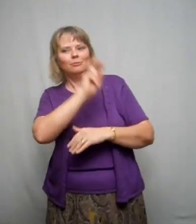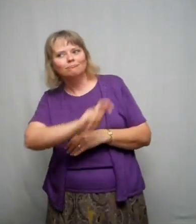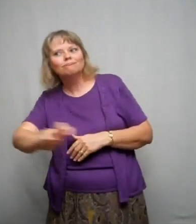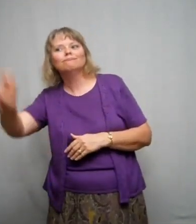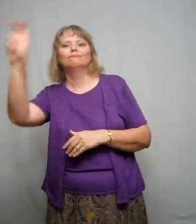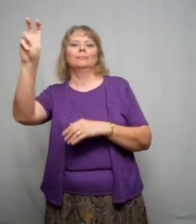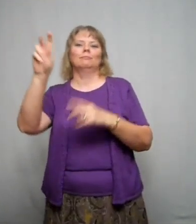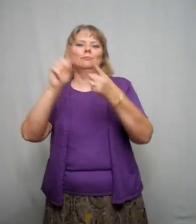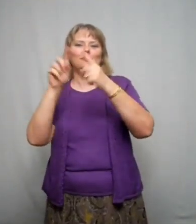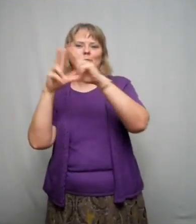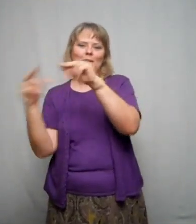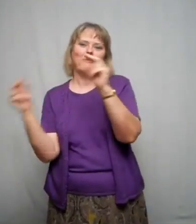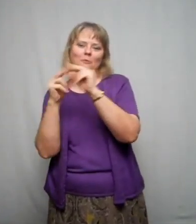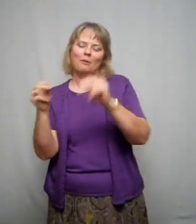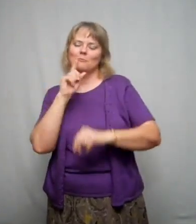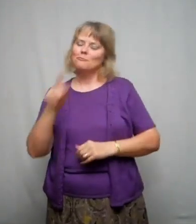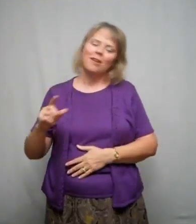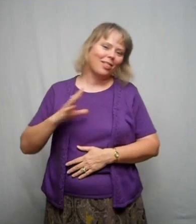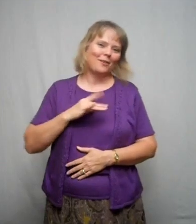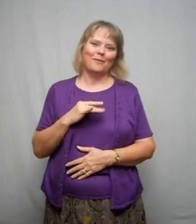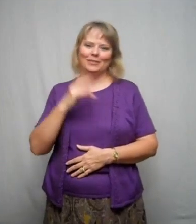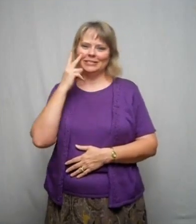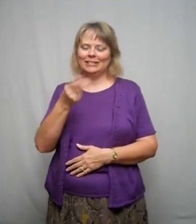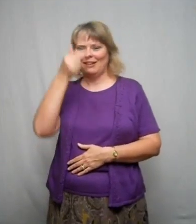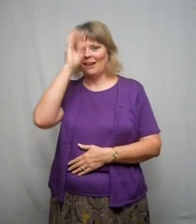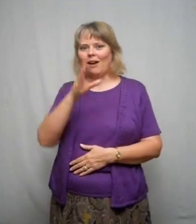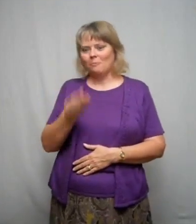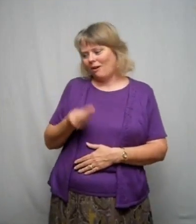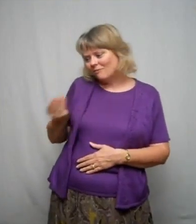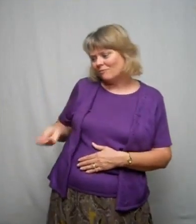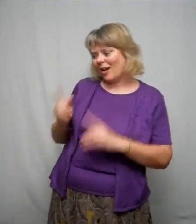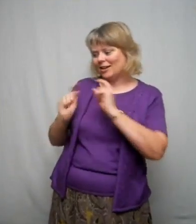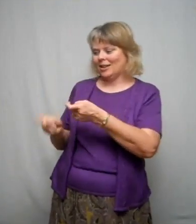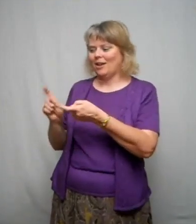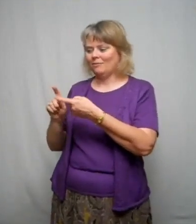to Nicaragua and give her comfort and let her know that